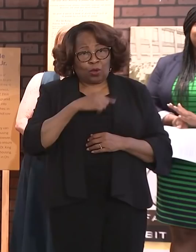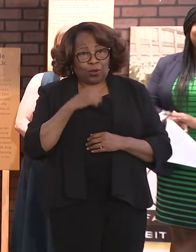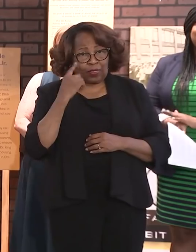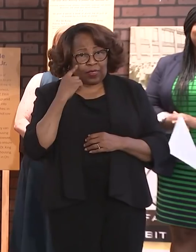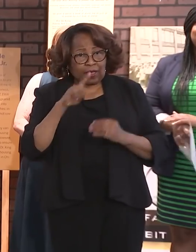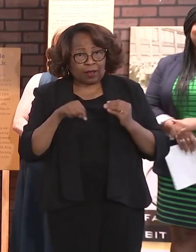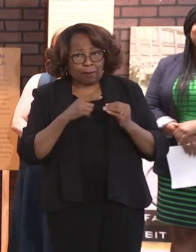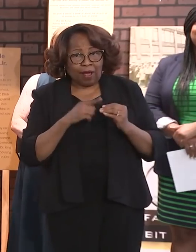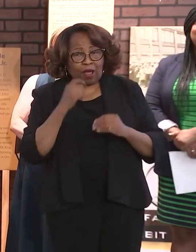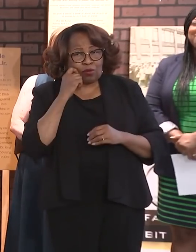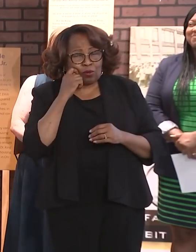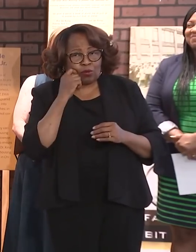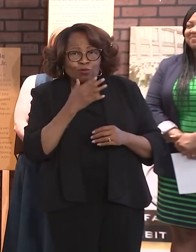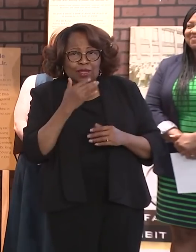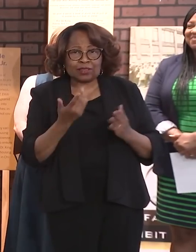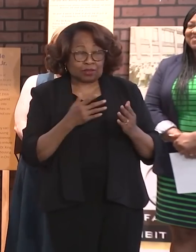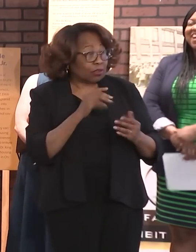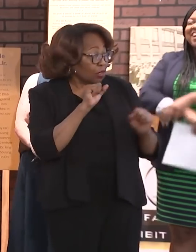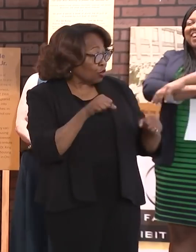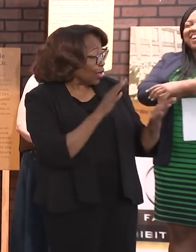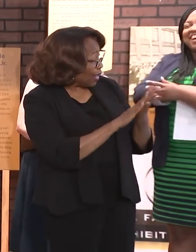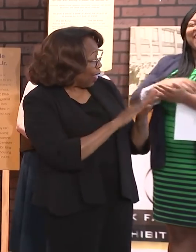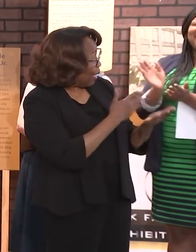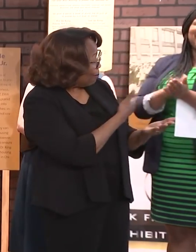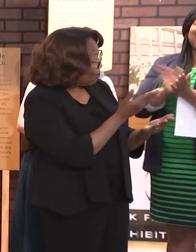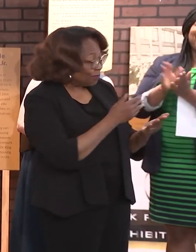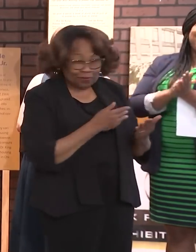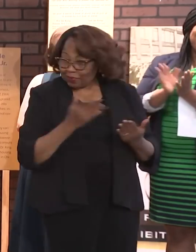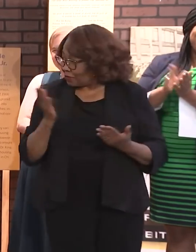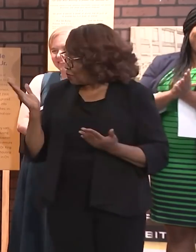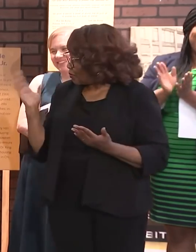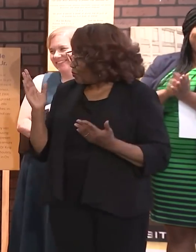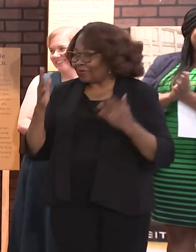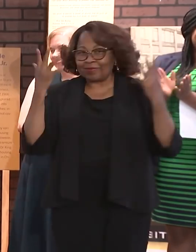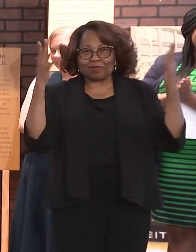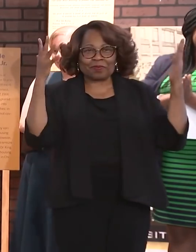racism, many of us, you can clap for that.